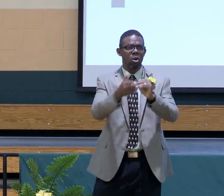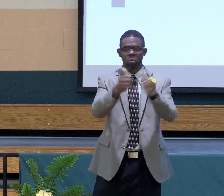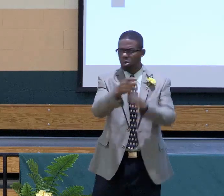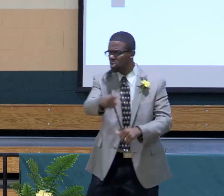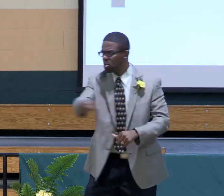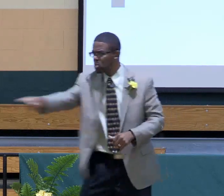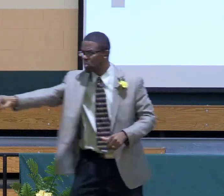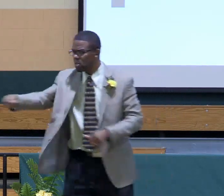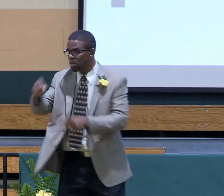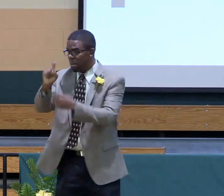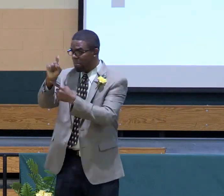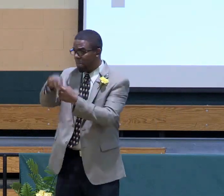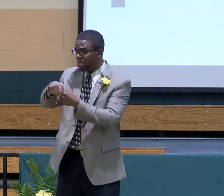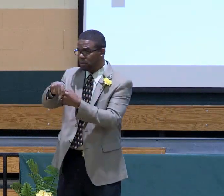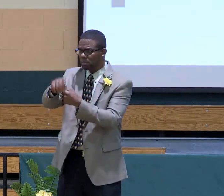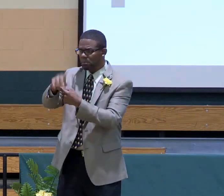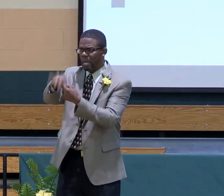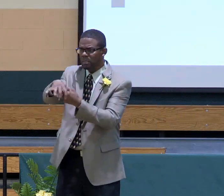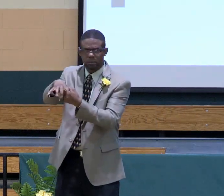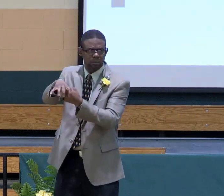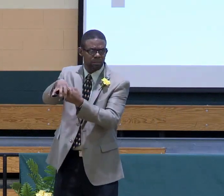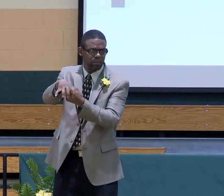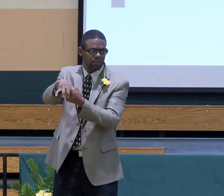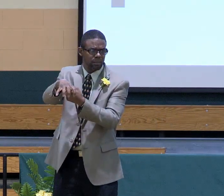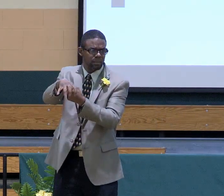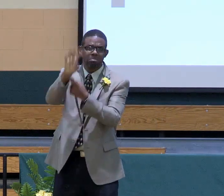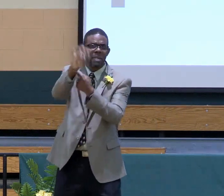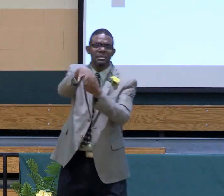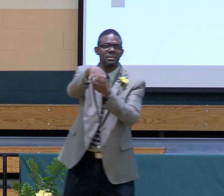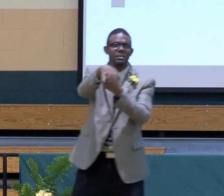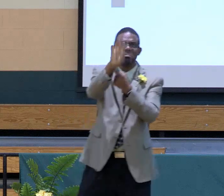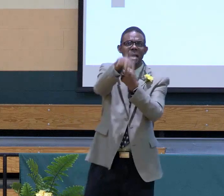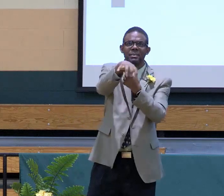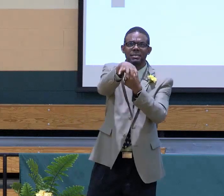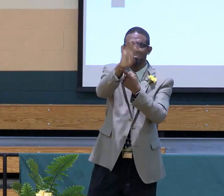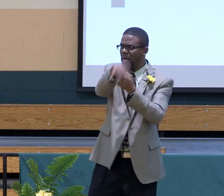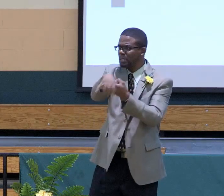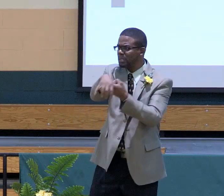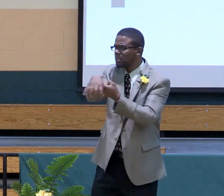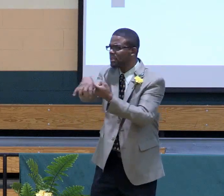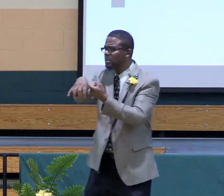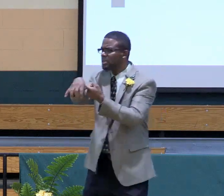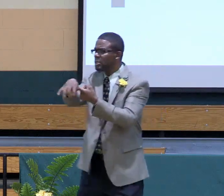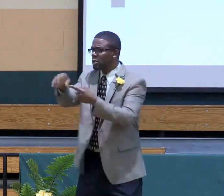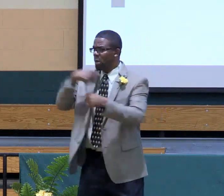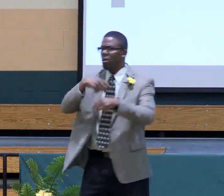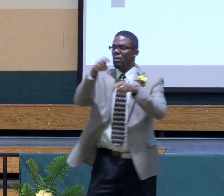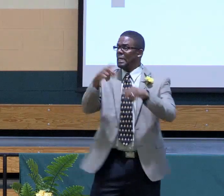to share that story with you today, okay? I don't have to. I gotta. I must, okay?